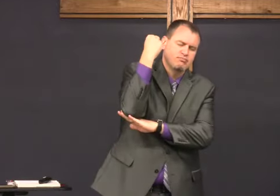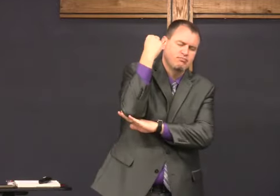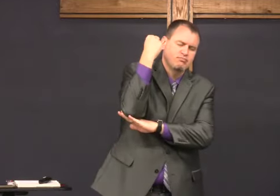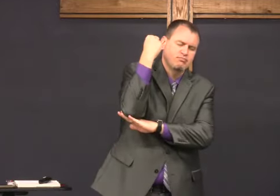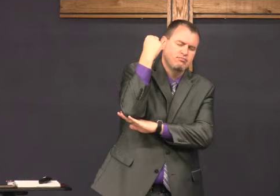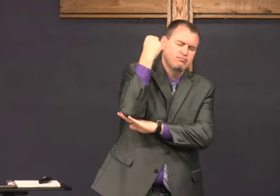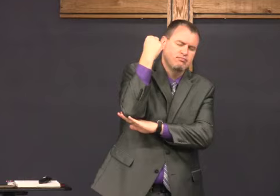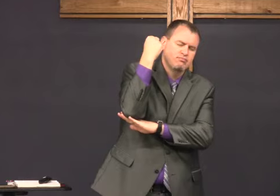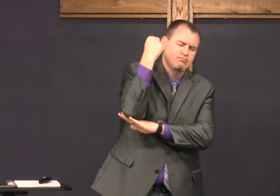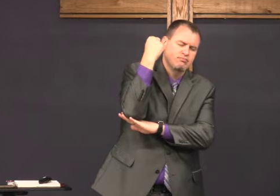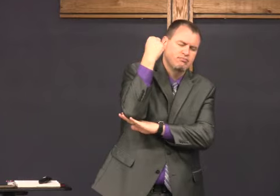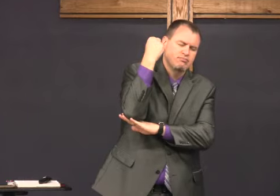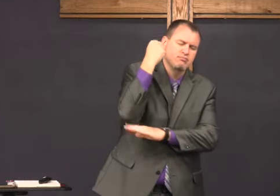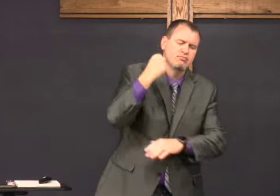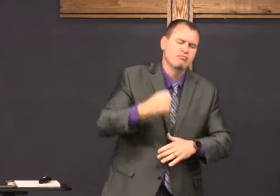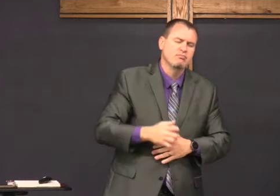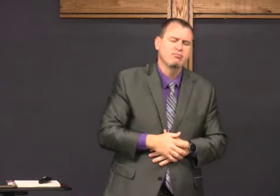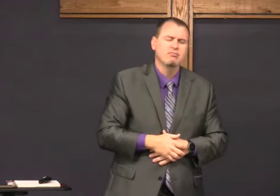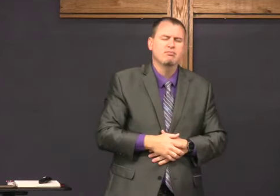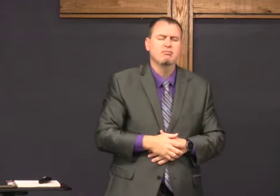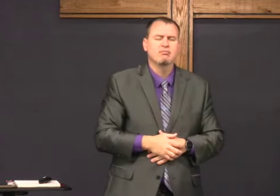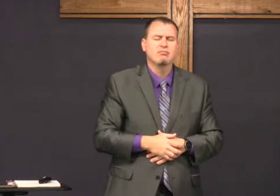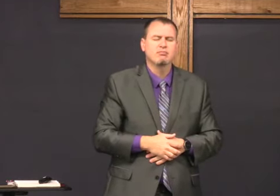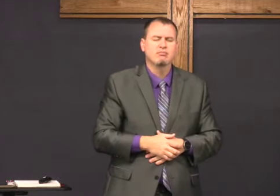roots planted and standing firm.